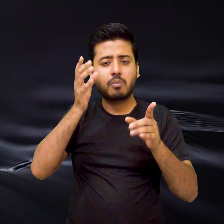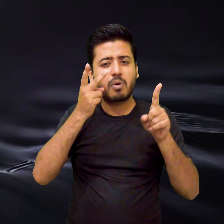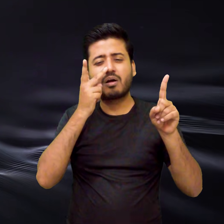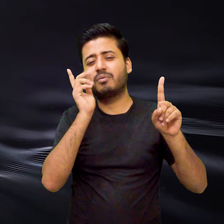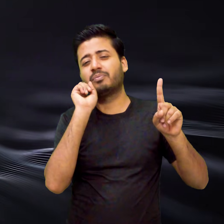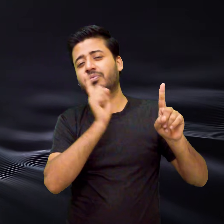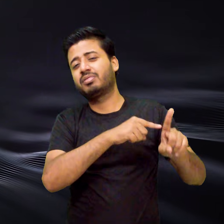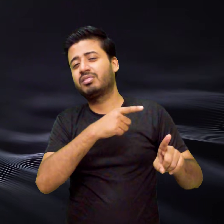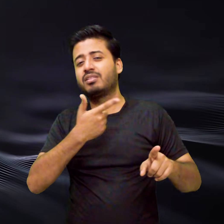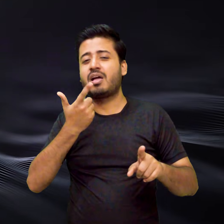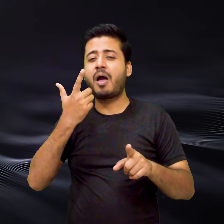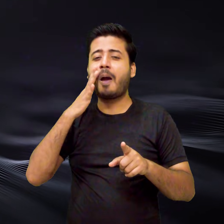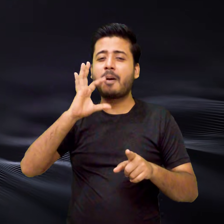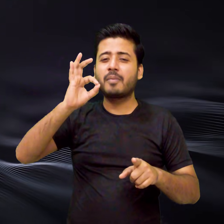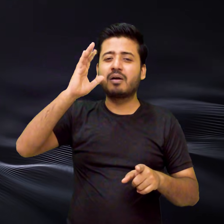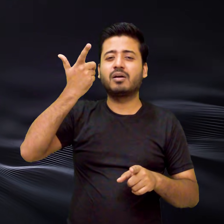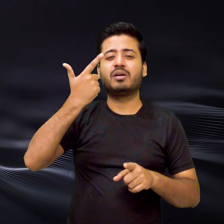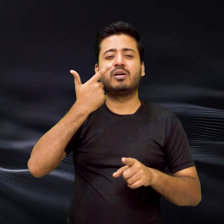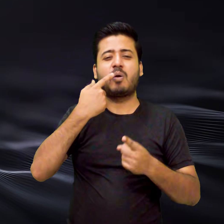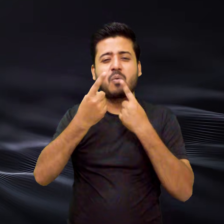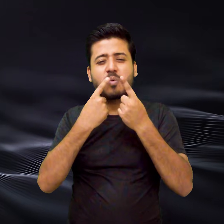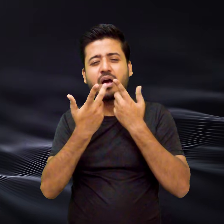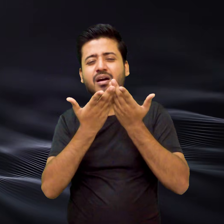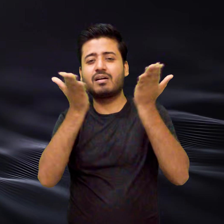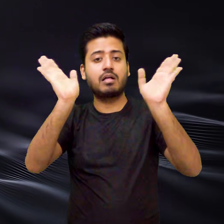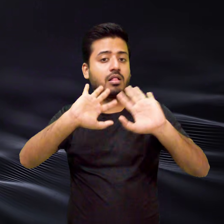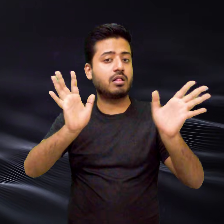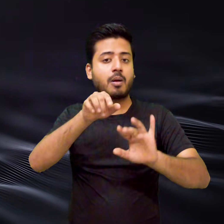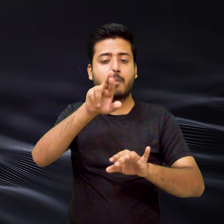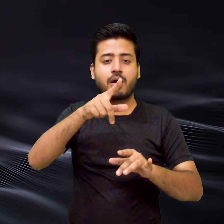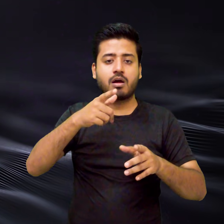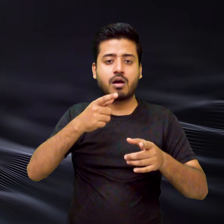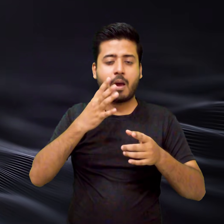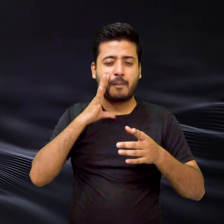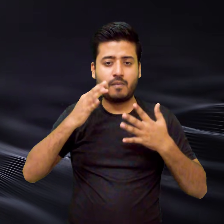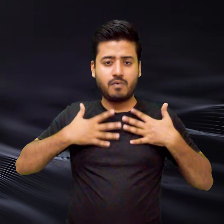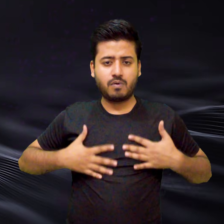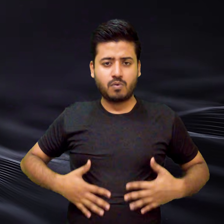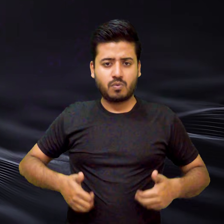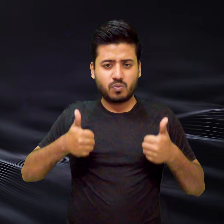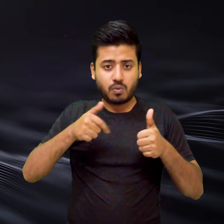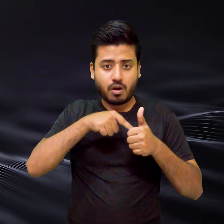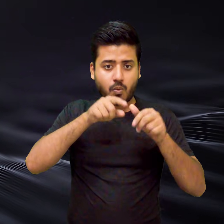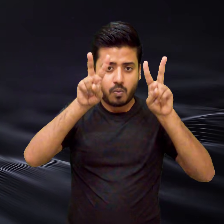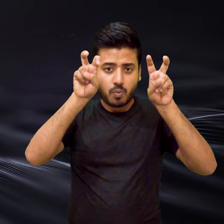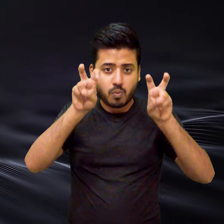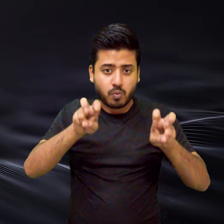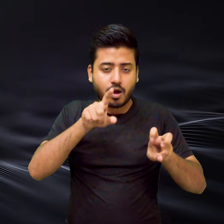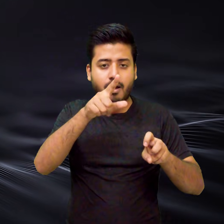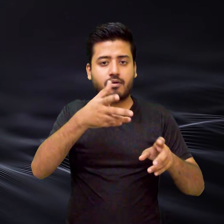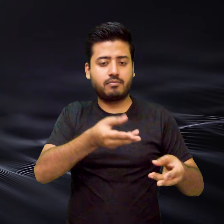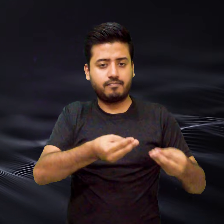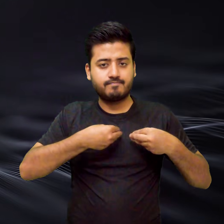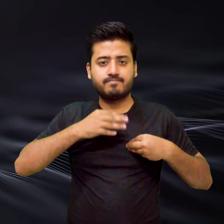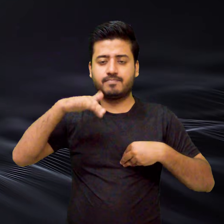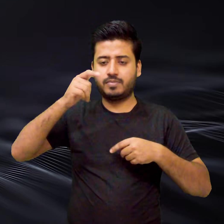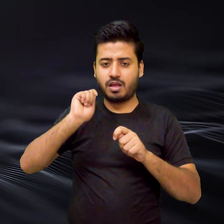fats, fiber, protein, and antioxidants. Disclaimer: never substitute almonds or any other food